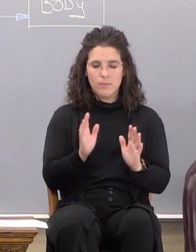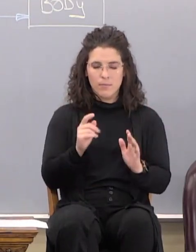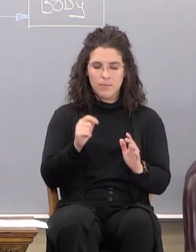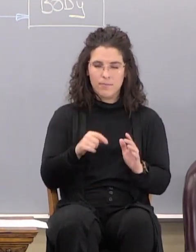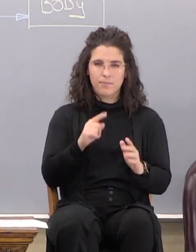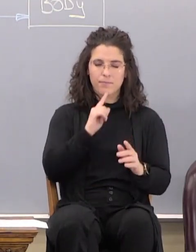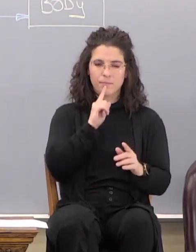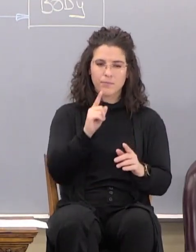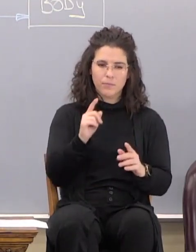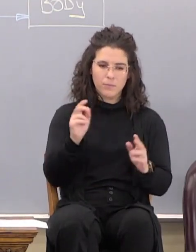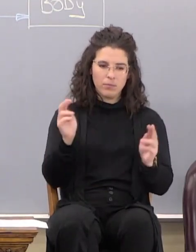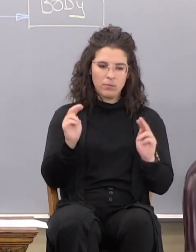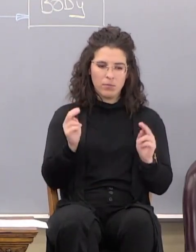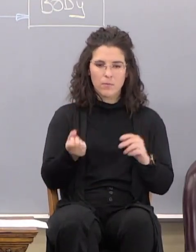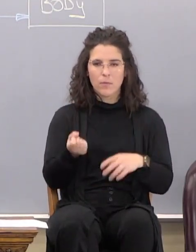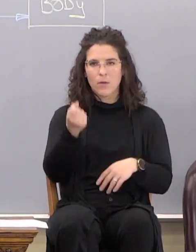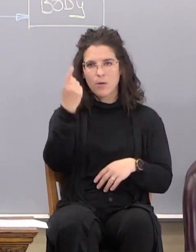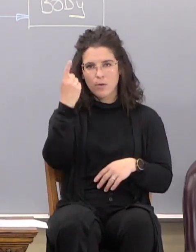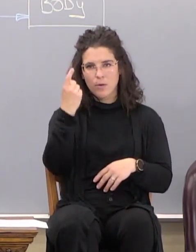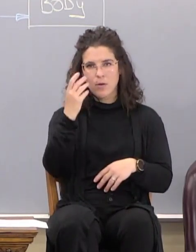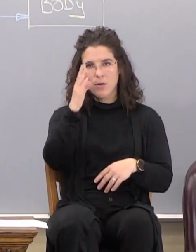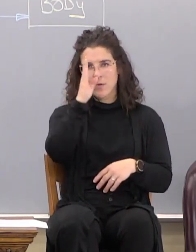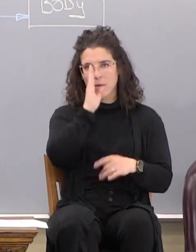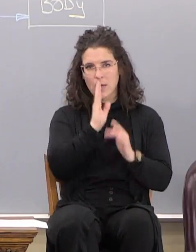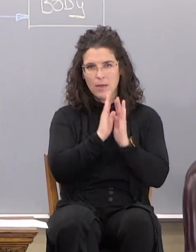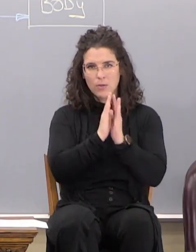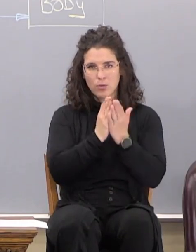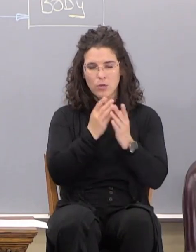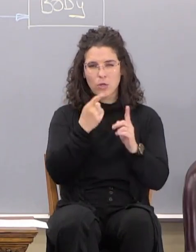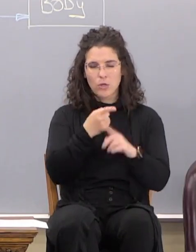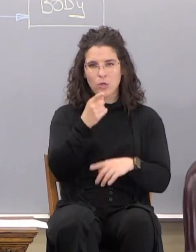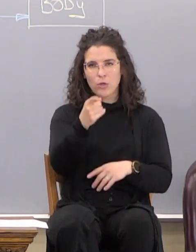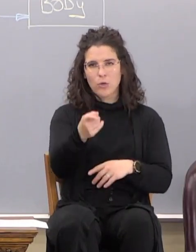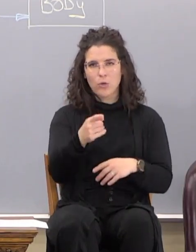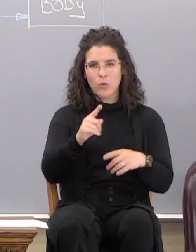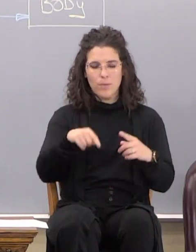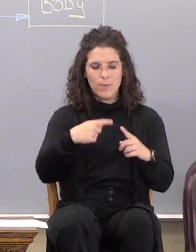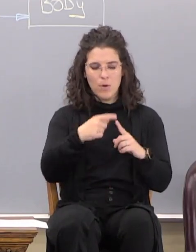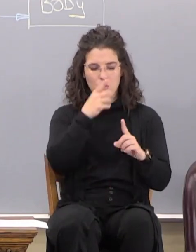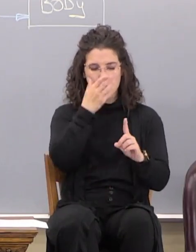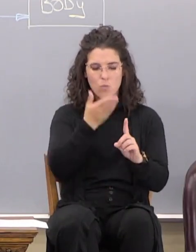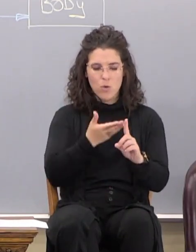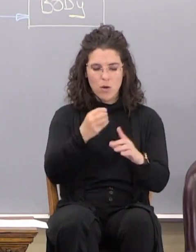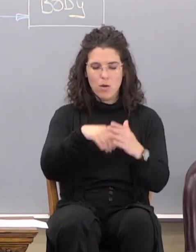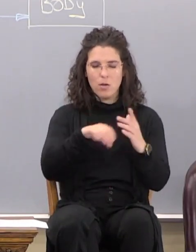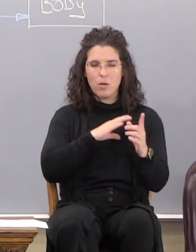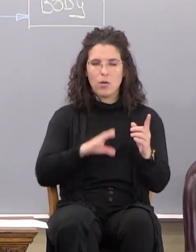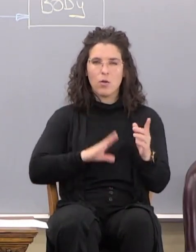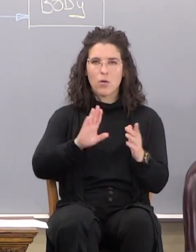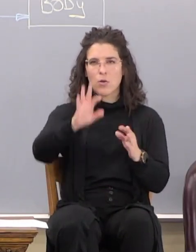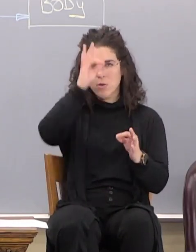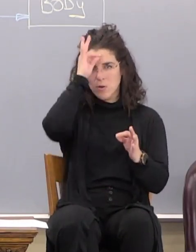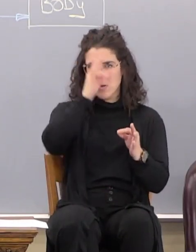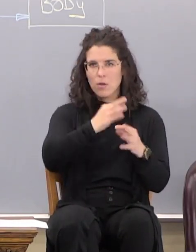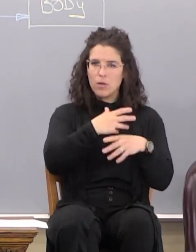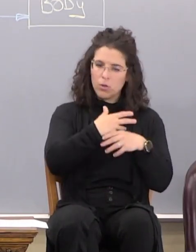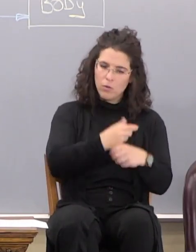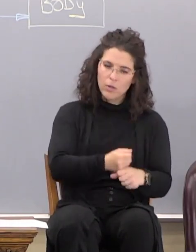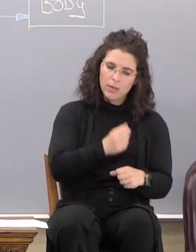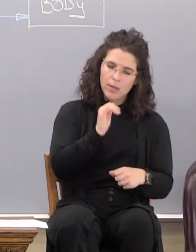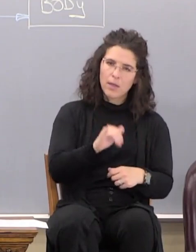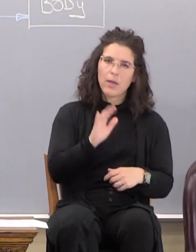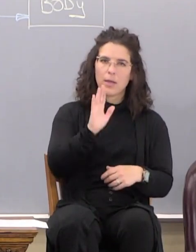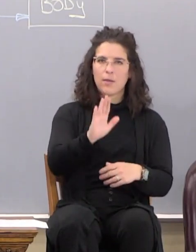is the objective understanding of God's Word to you about who you are in Christ, your faith trusting it, and that